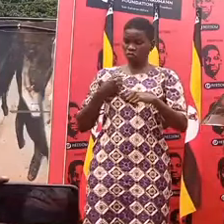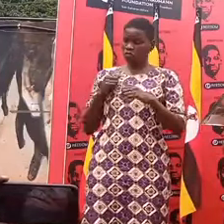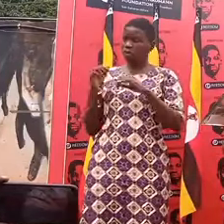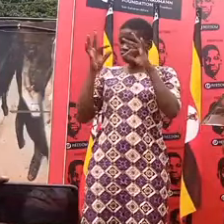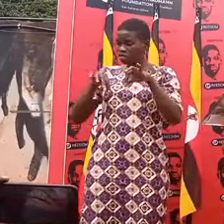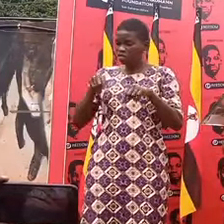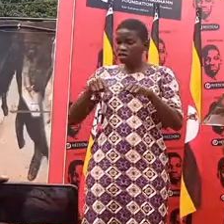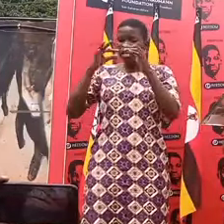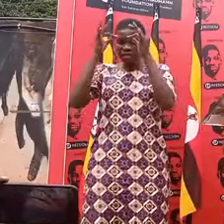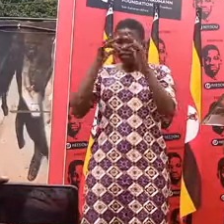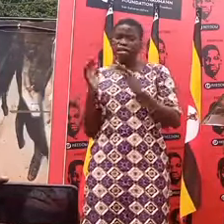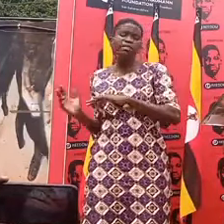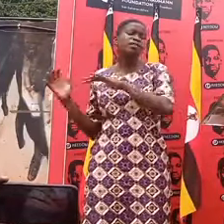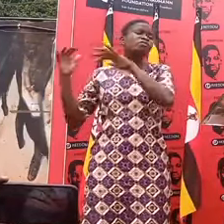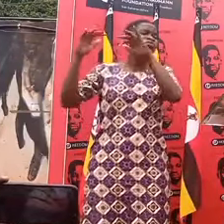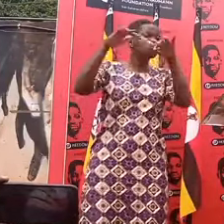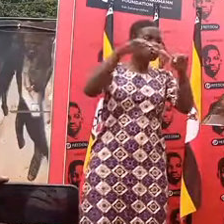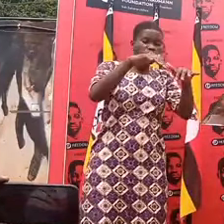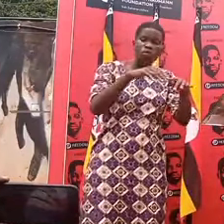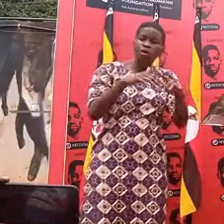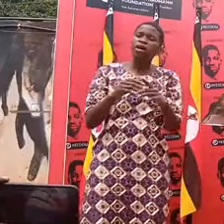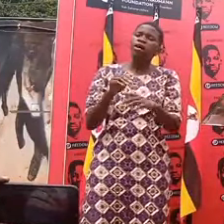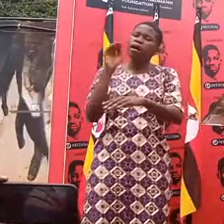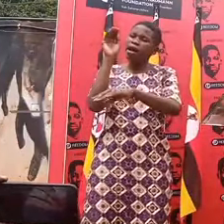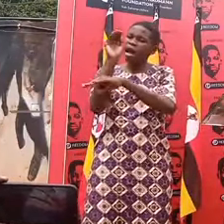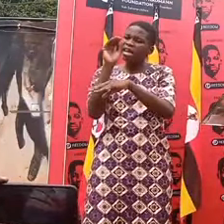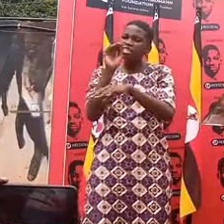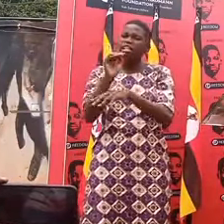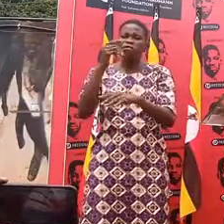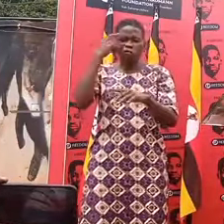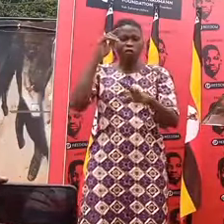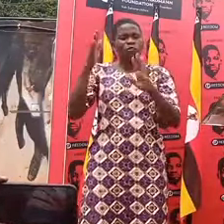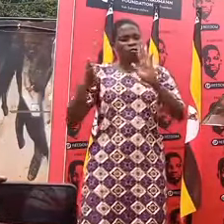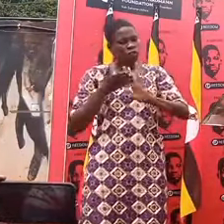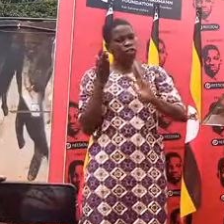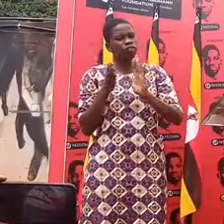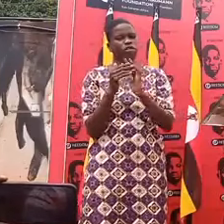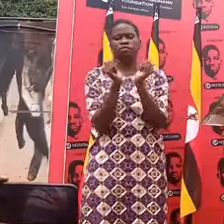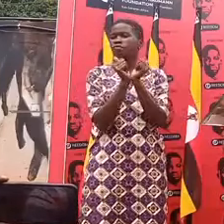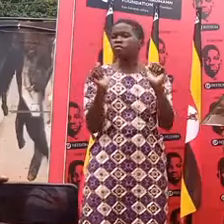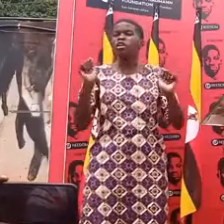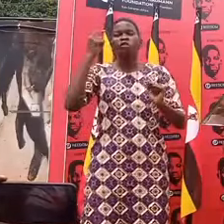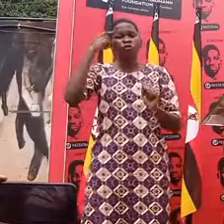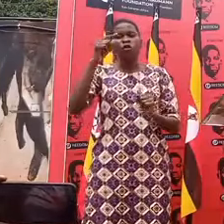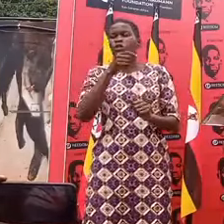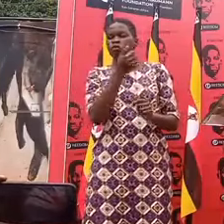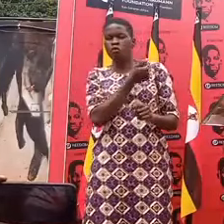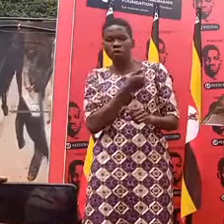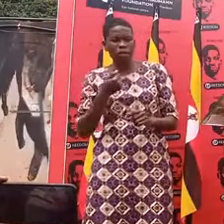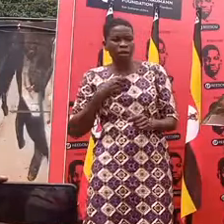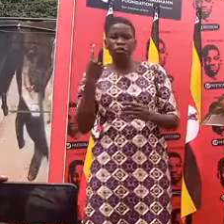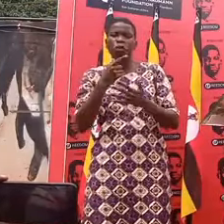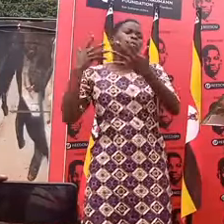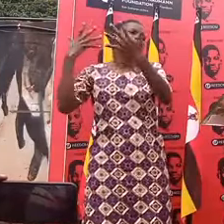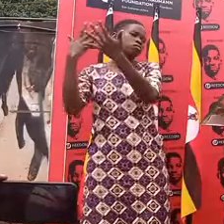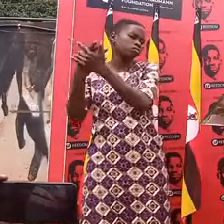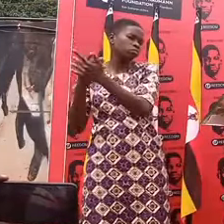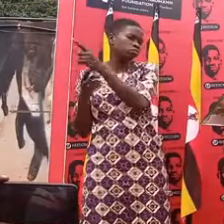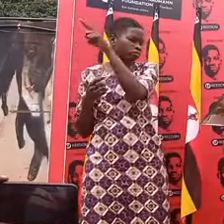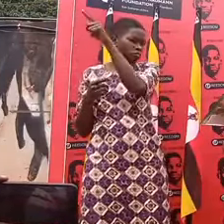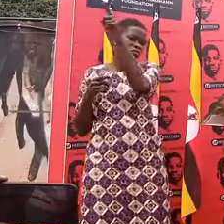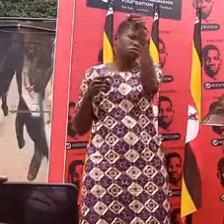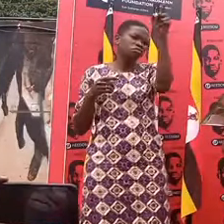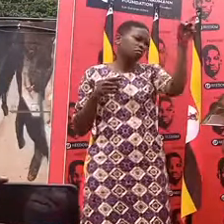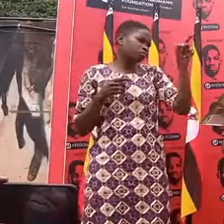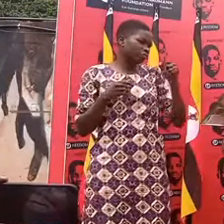our comrades to demand for the immediate release of all our comrades and Ugandan citizens making a decent living around the country that